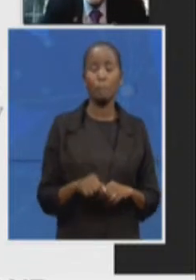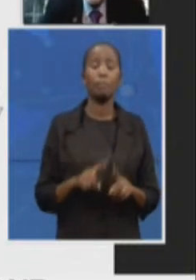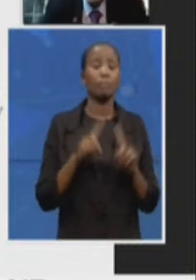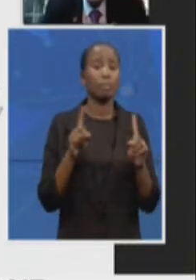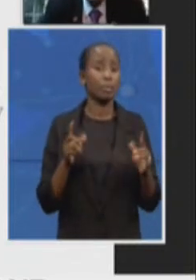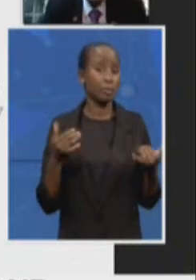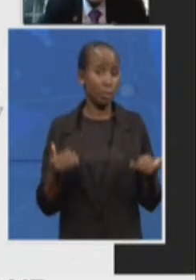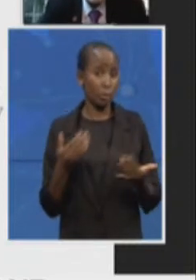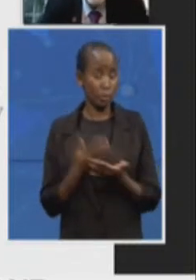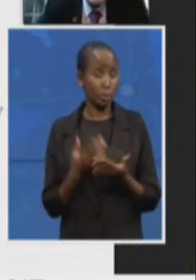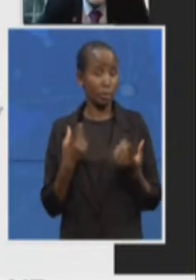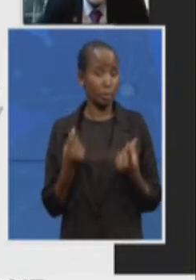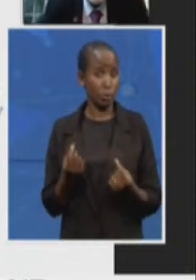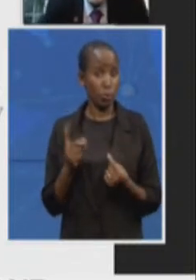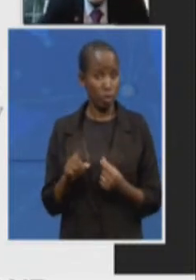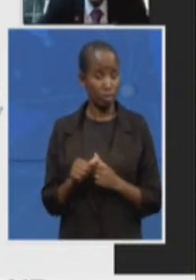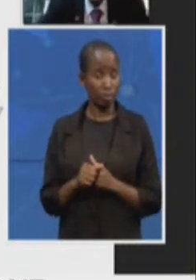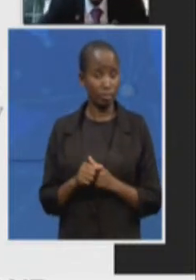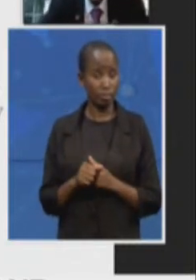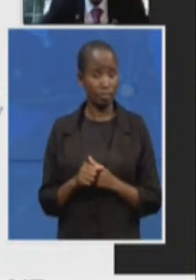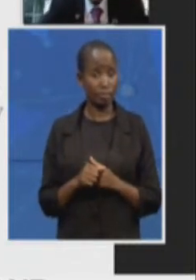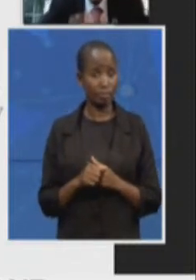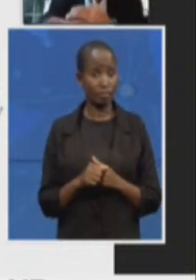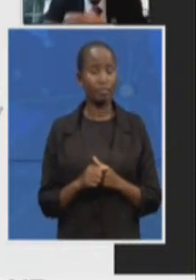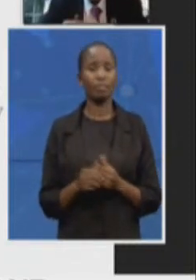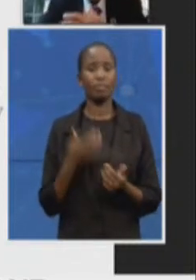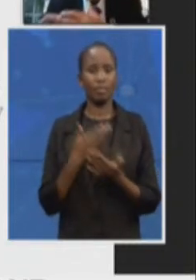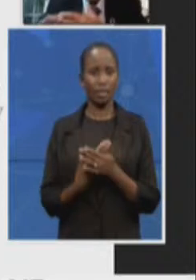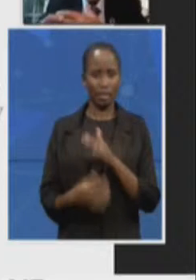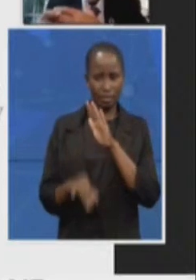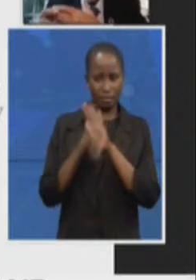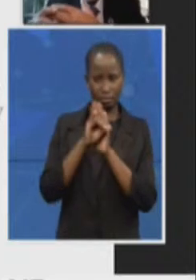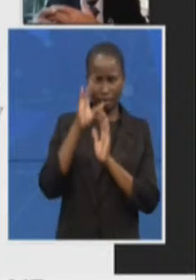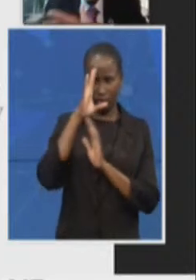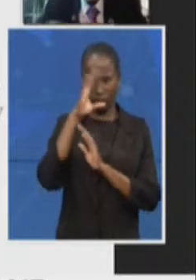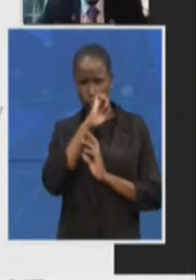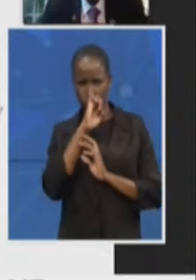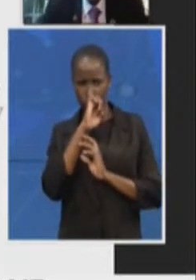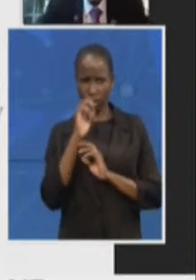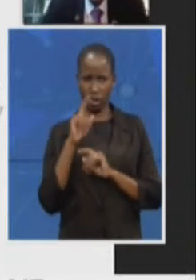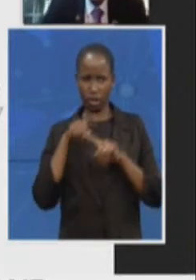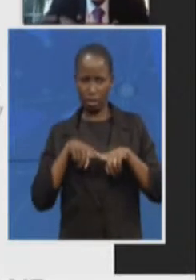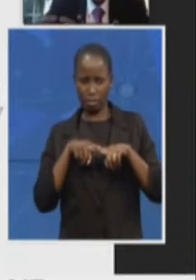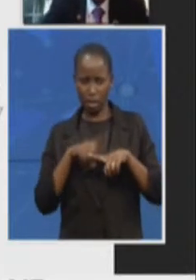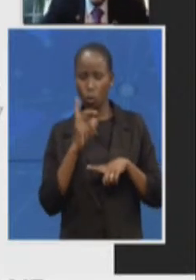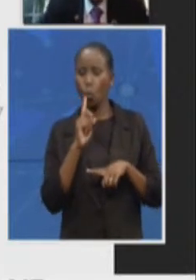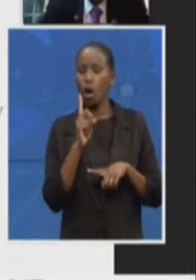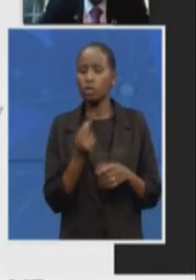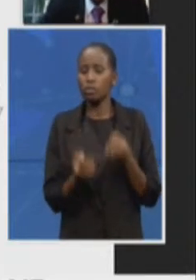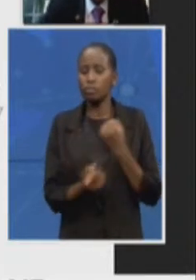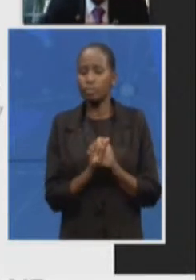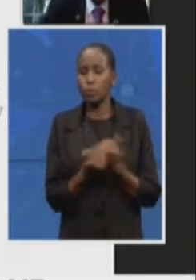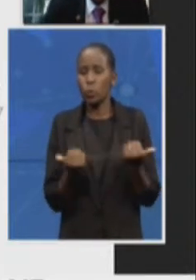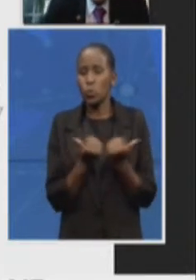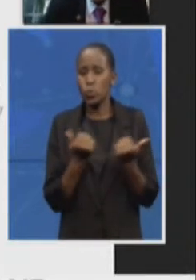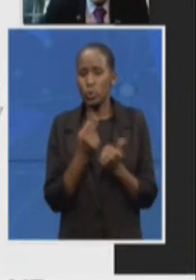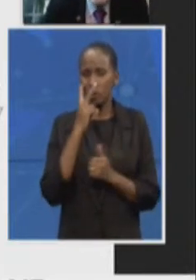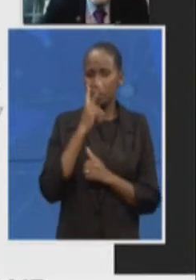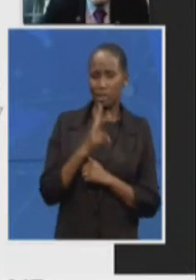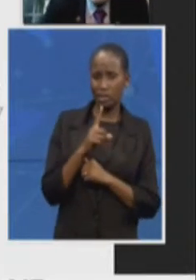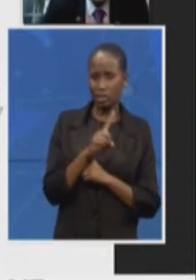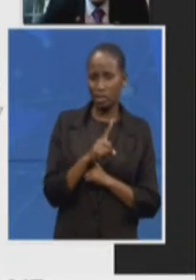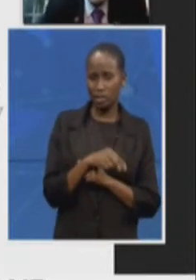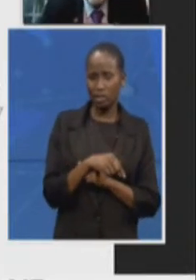on the mutations we are seeing. And so we can get some idea of what's the likely scenarios, and we